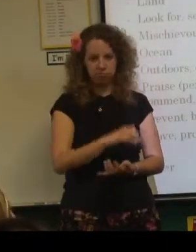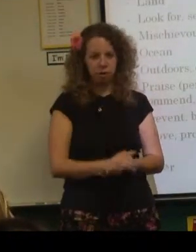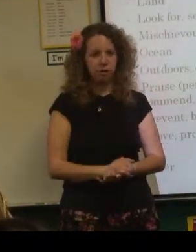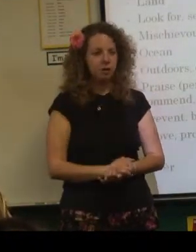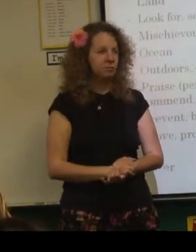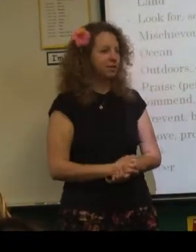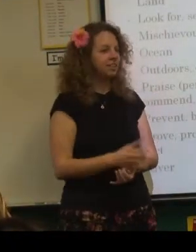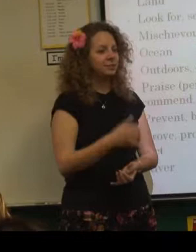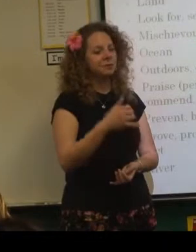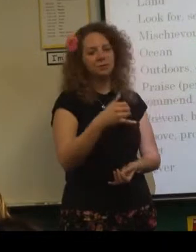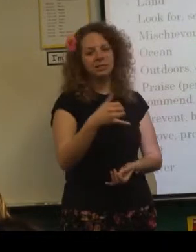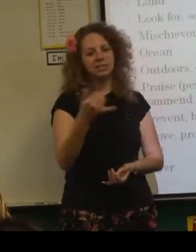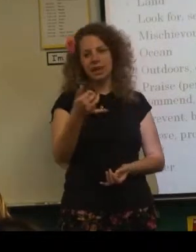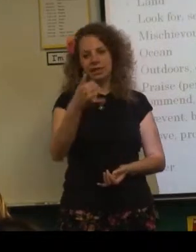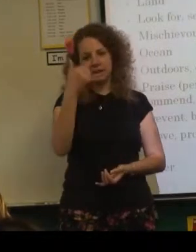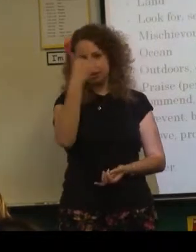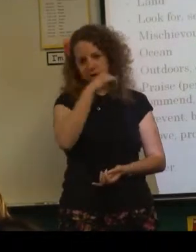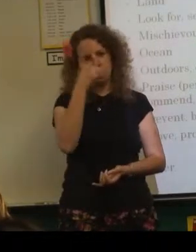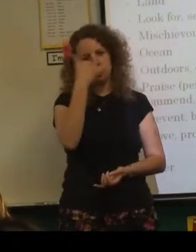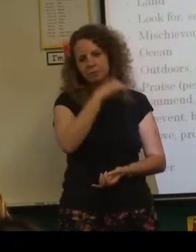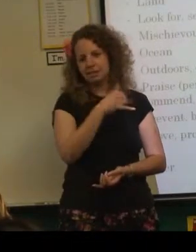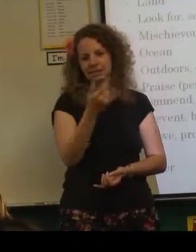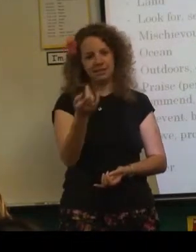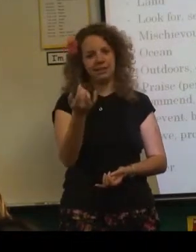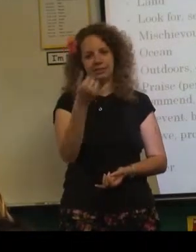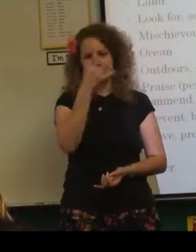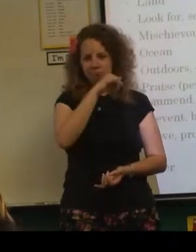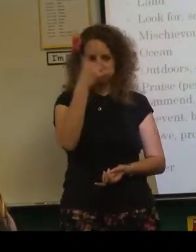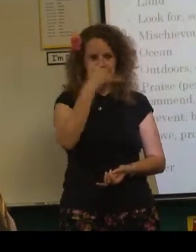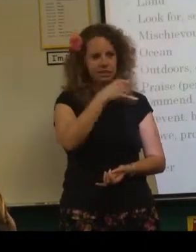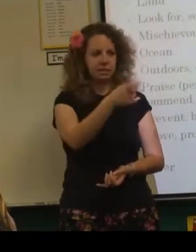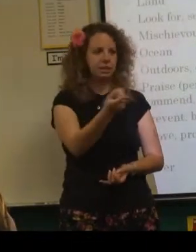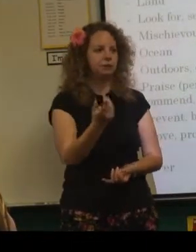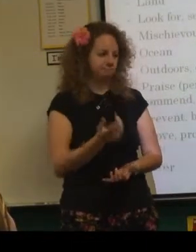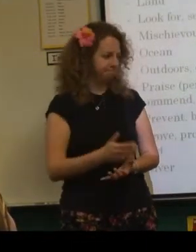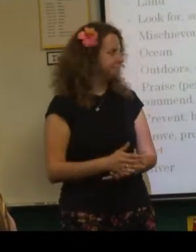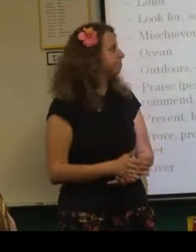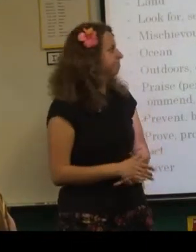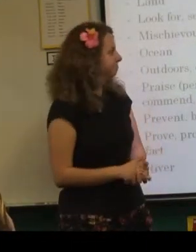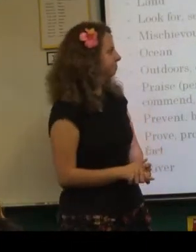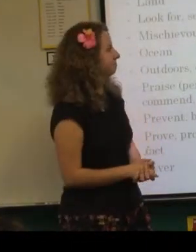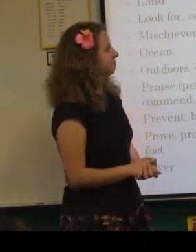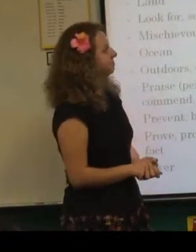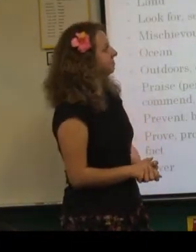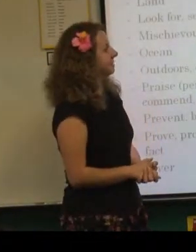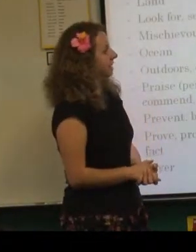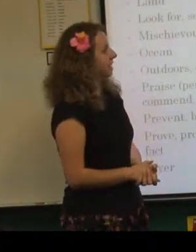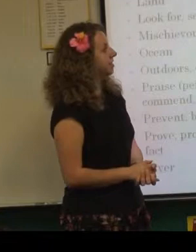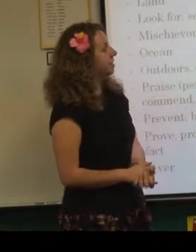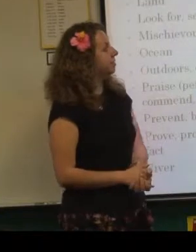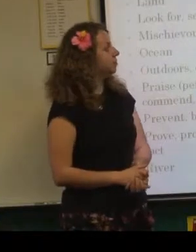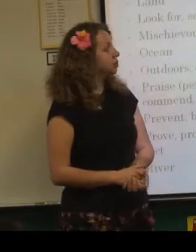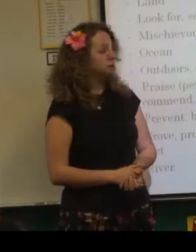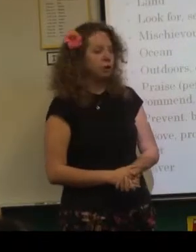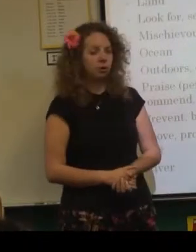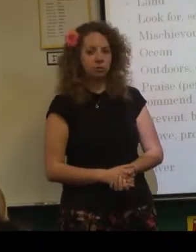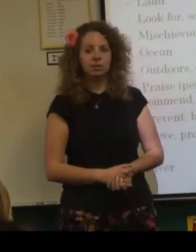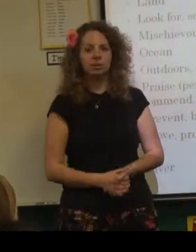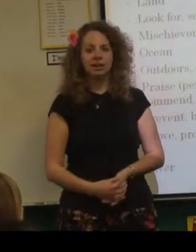So, but a lot of times you just see that like, oh, you're being silly. Silly you. Okay, and then for suppose or